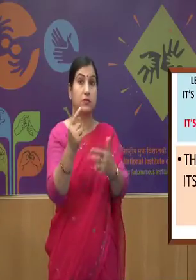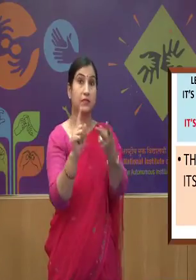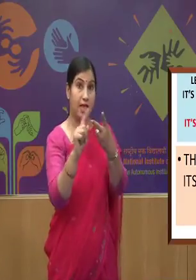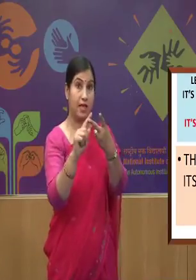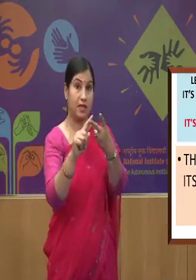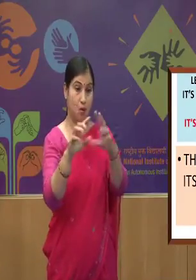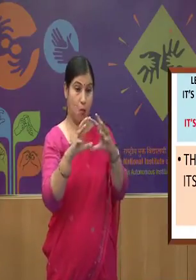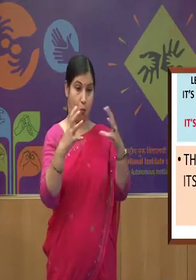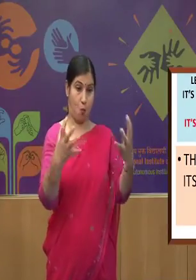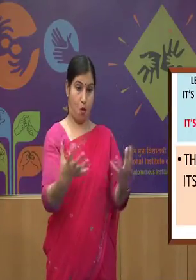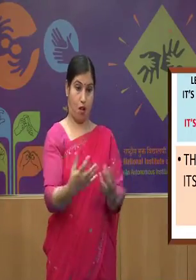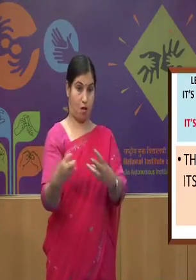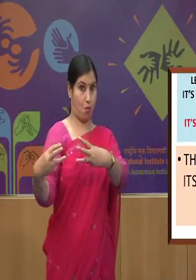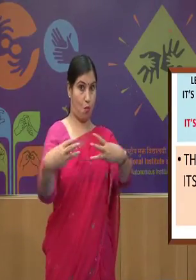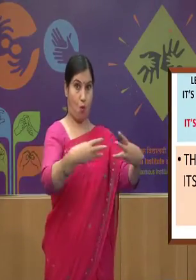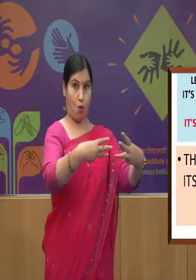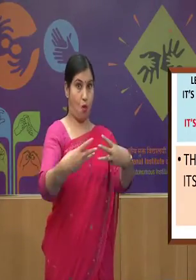Second World War.